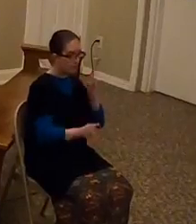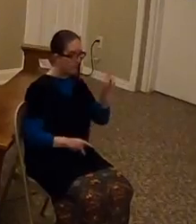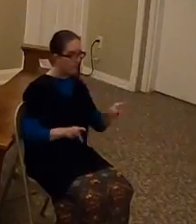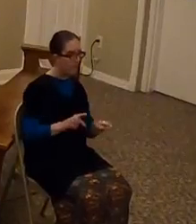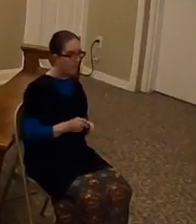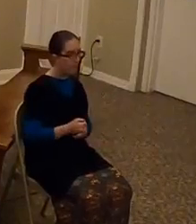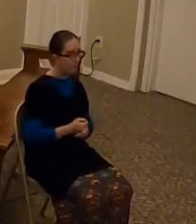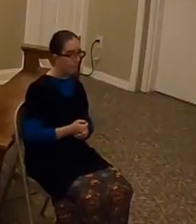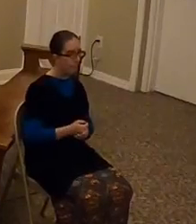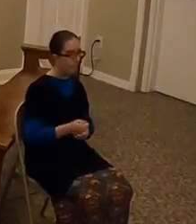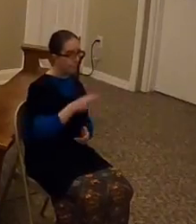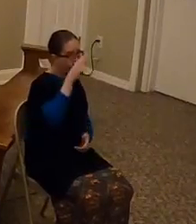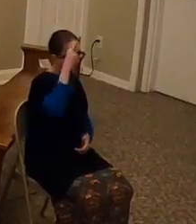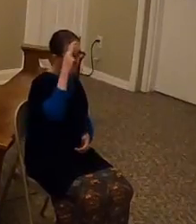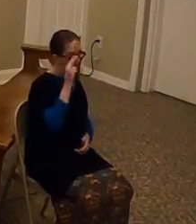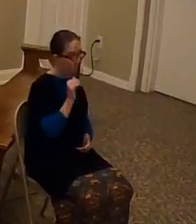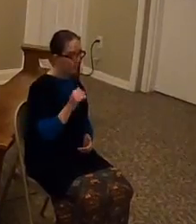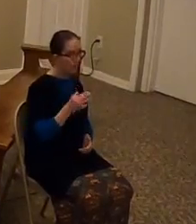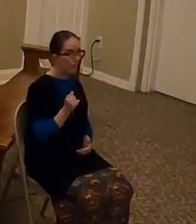Hallelujah. Amen.